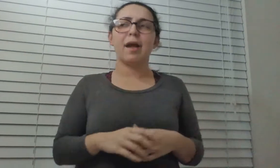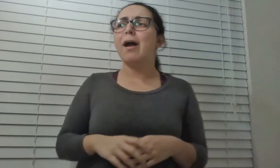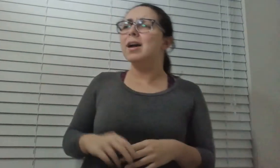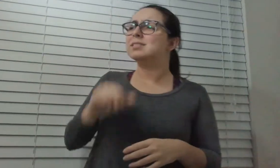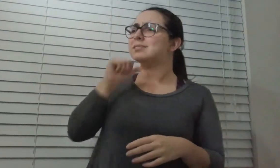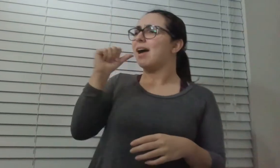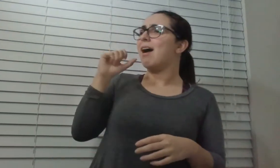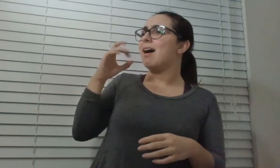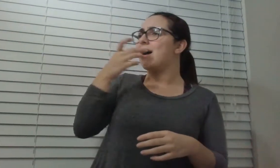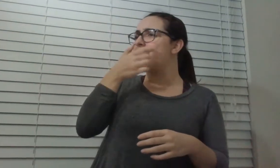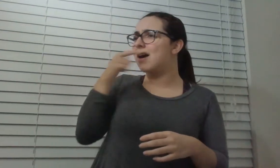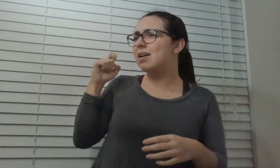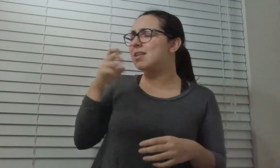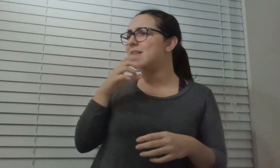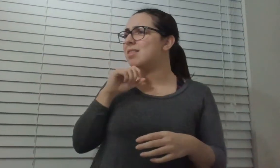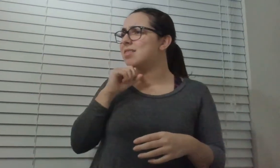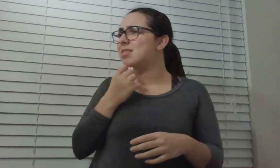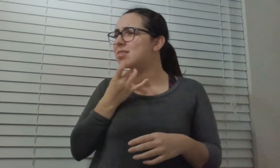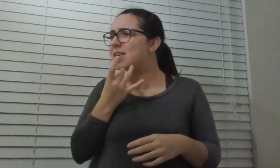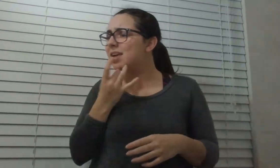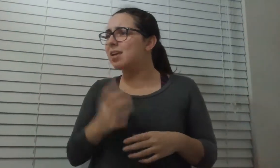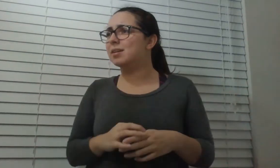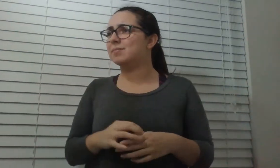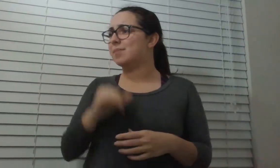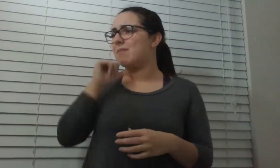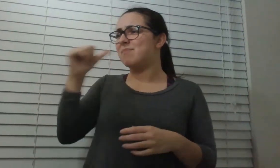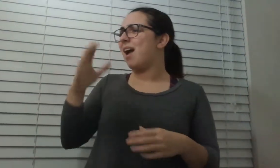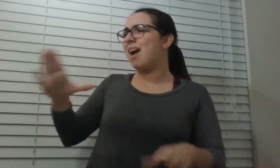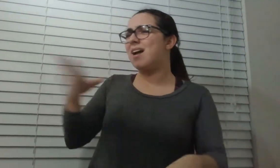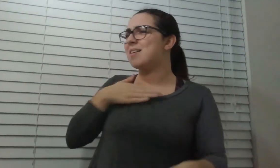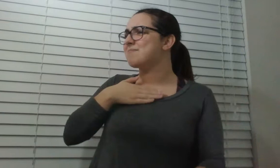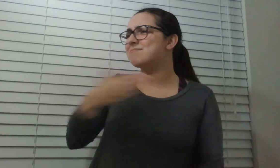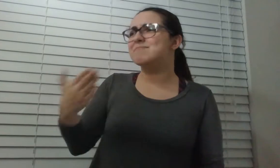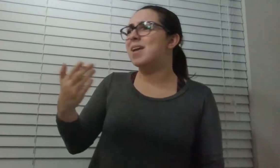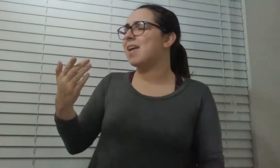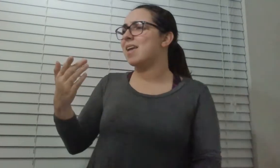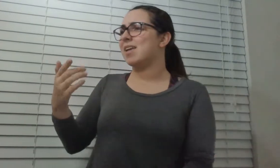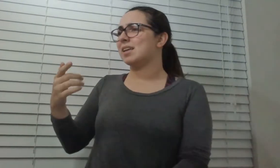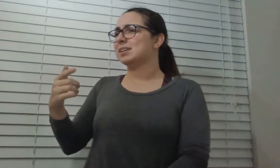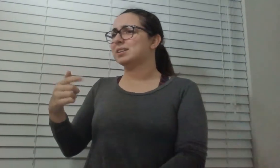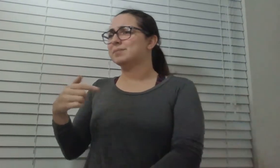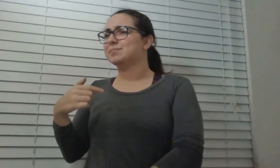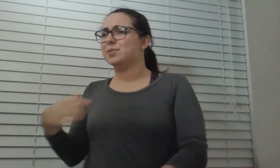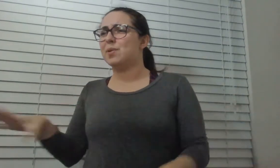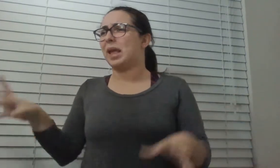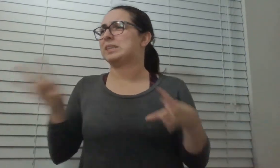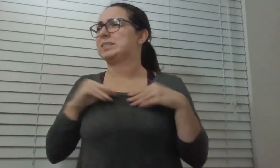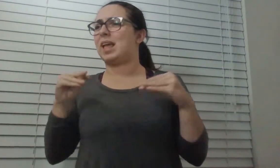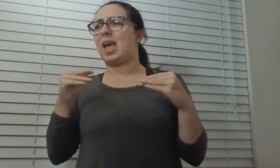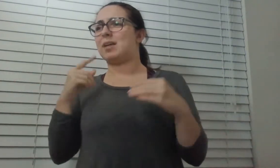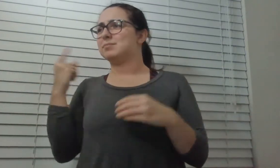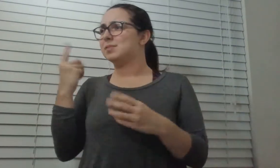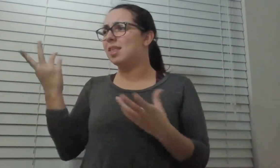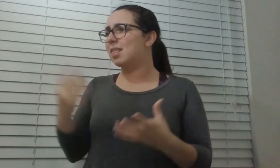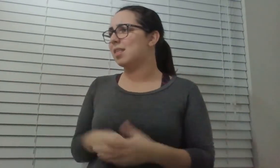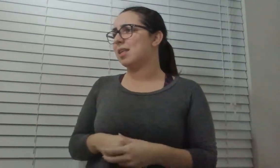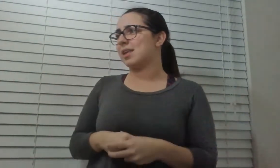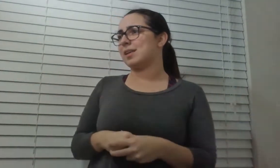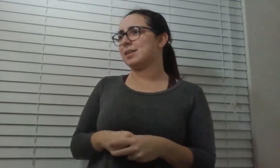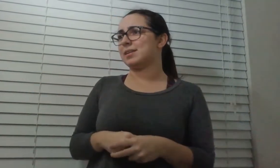not she's going saying. to admit or even consider anything you just said, except that you're probably right about the future orientation. Do you know what else I'm right